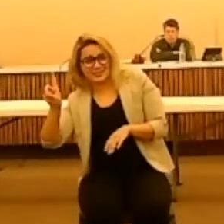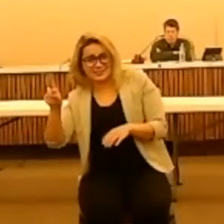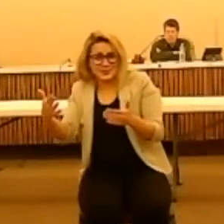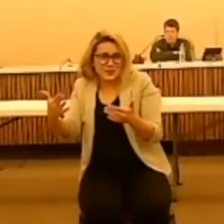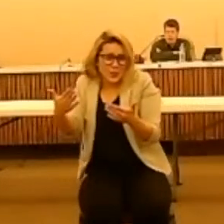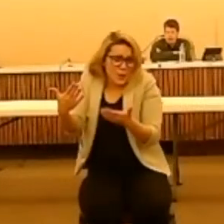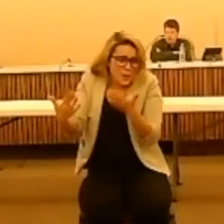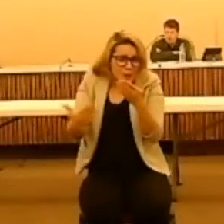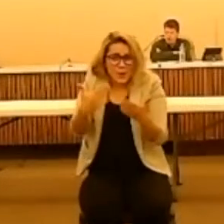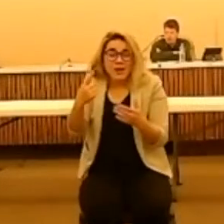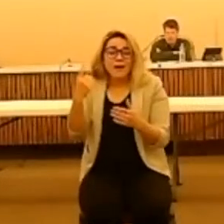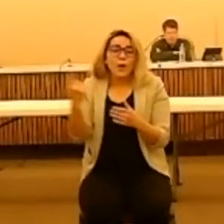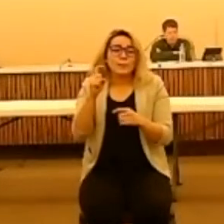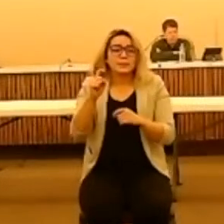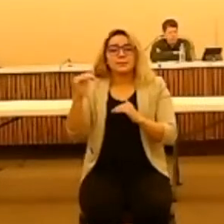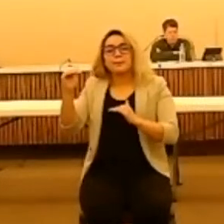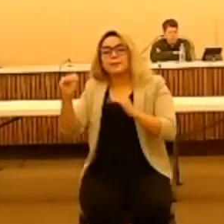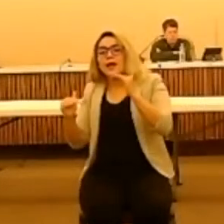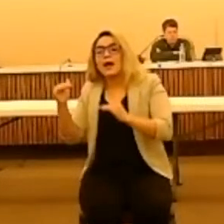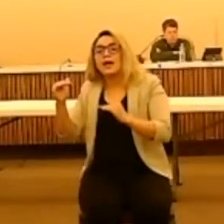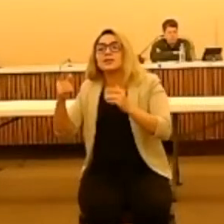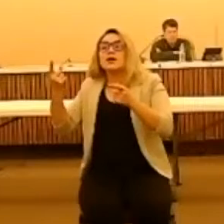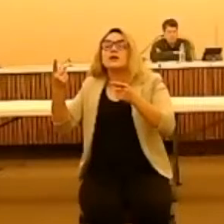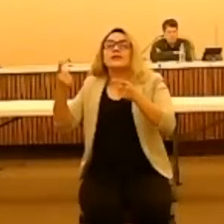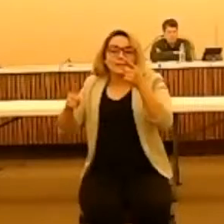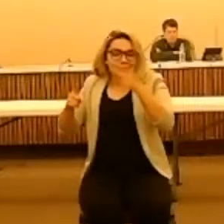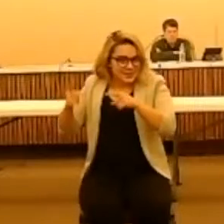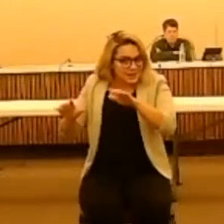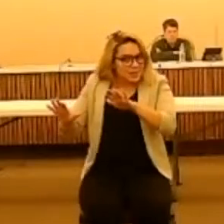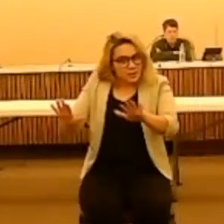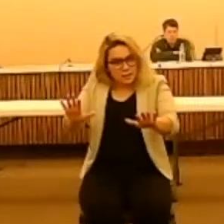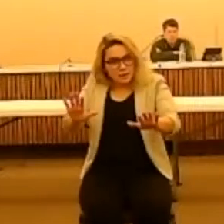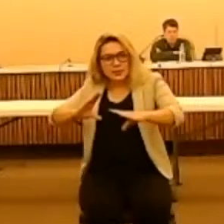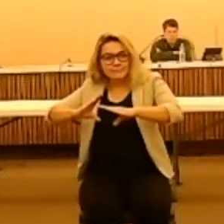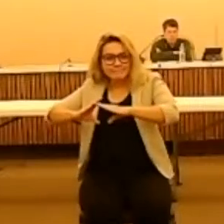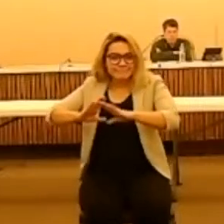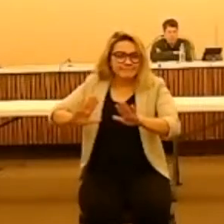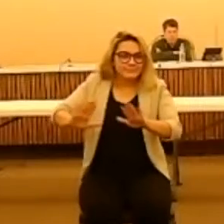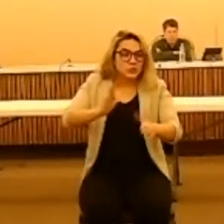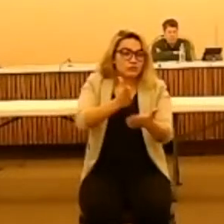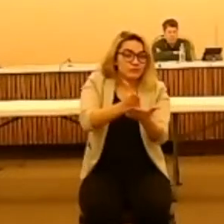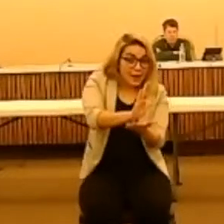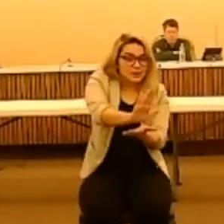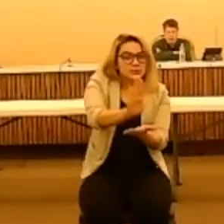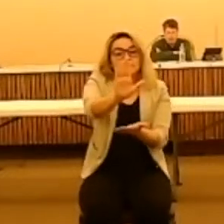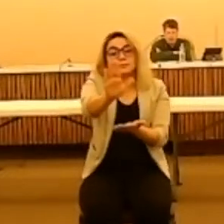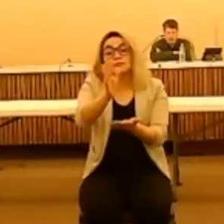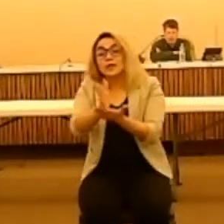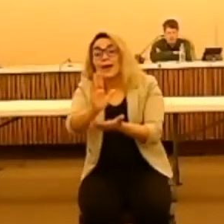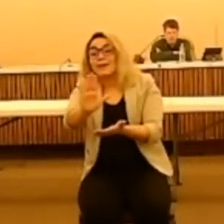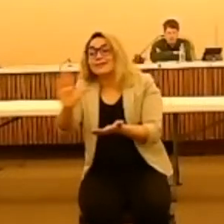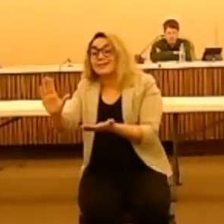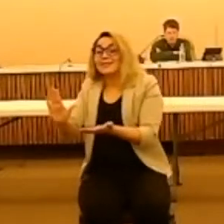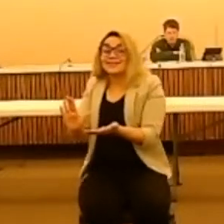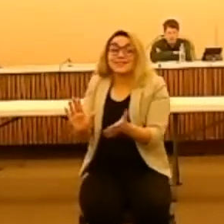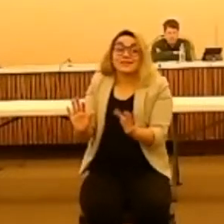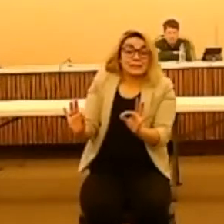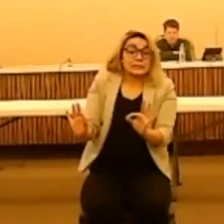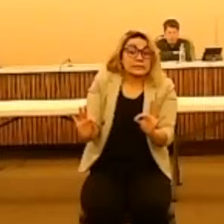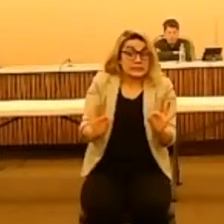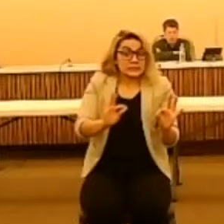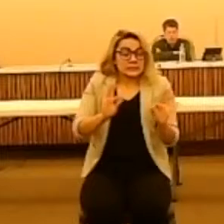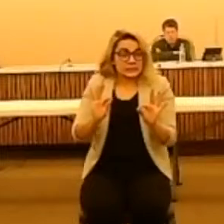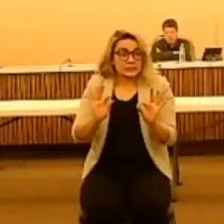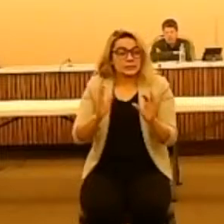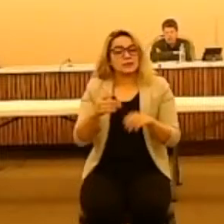it's always a balance with this stuff in terms of protecting the rights of the property owners